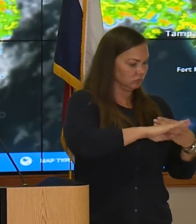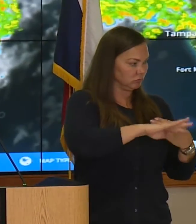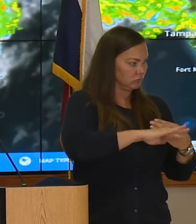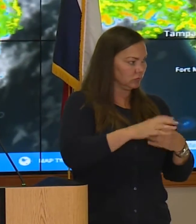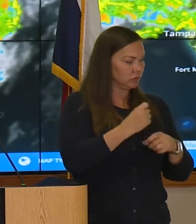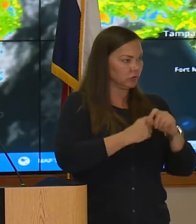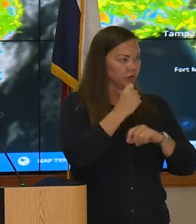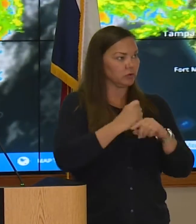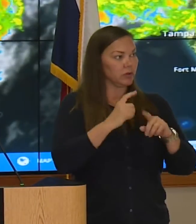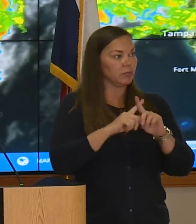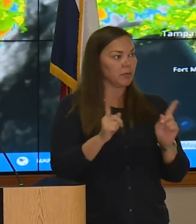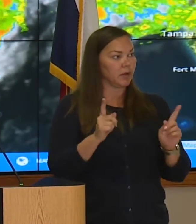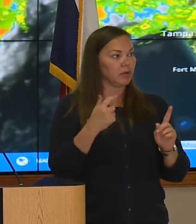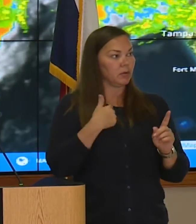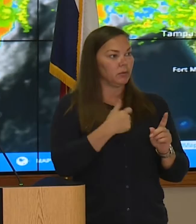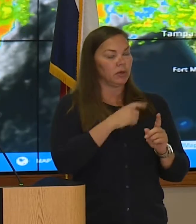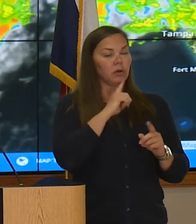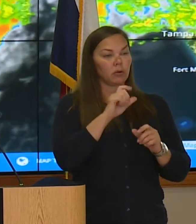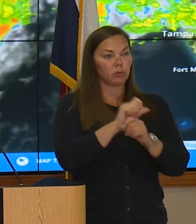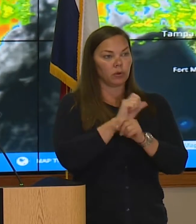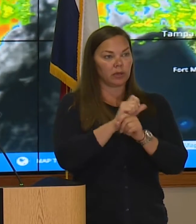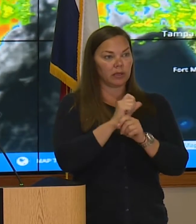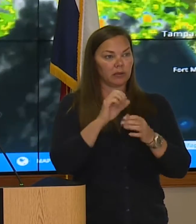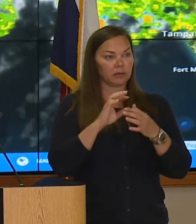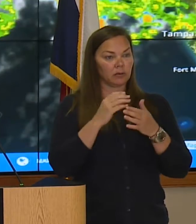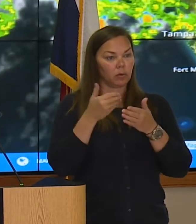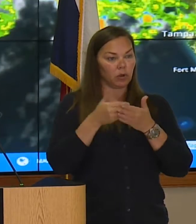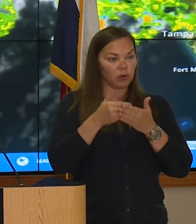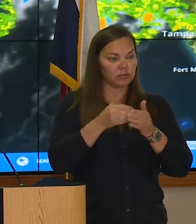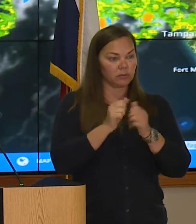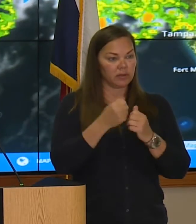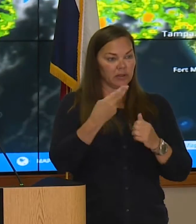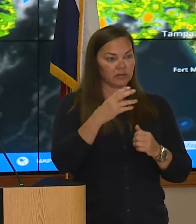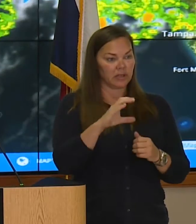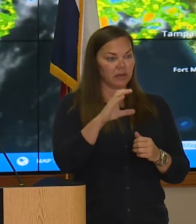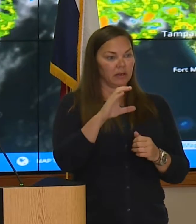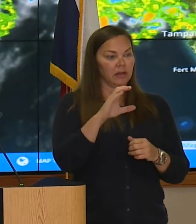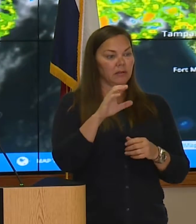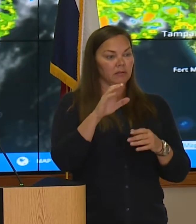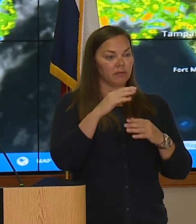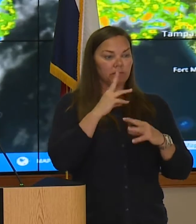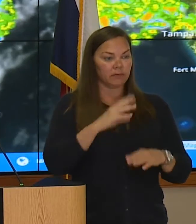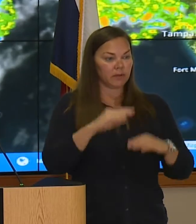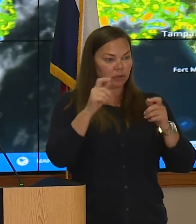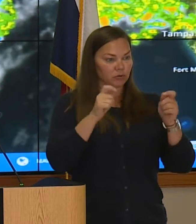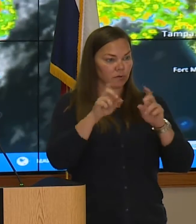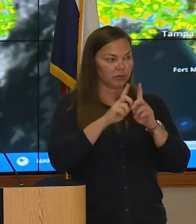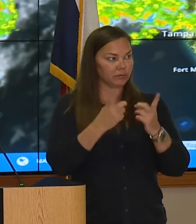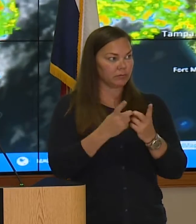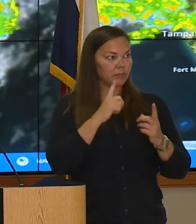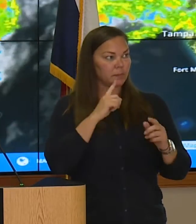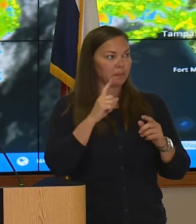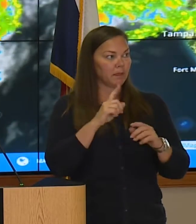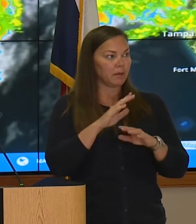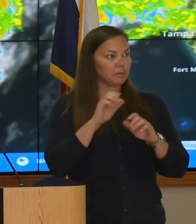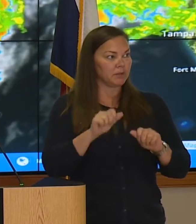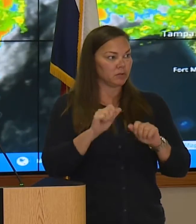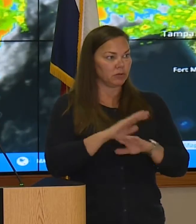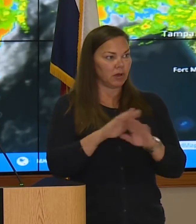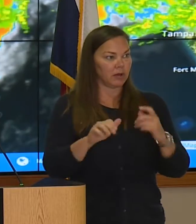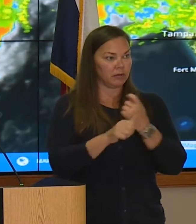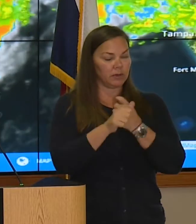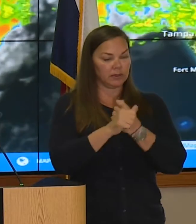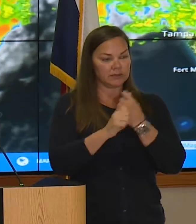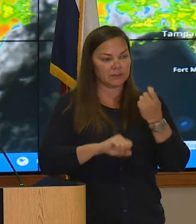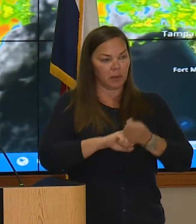However, we are working closely with Harris County Flood Control District as the potential non-federal sponsor for